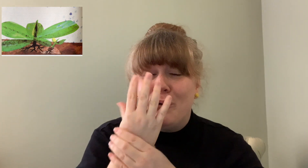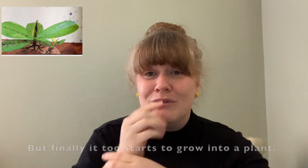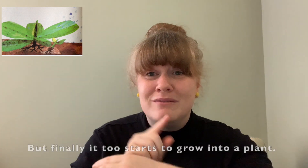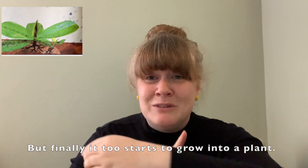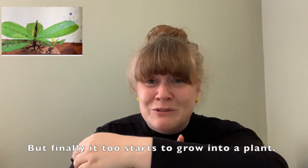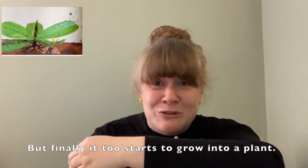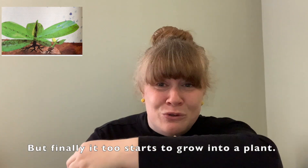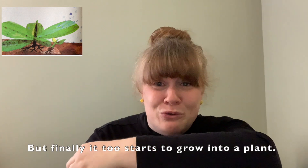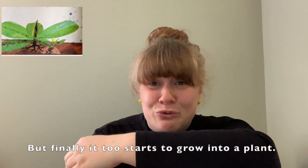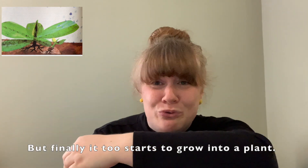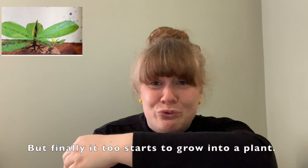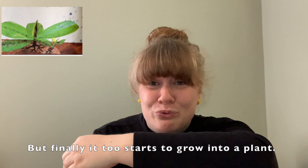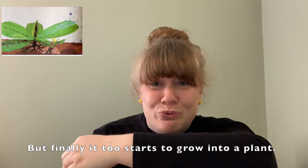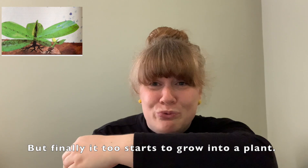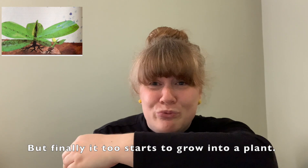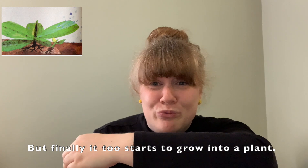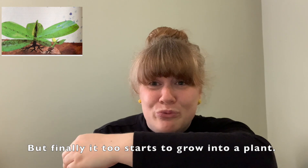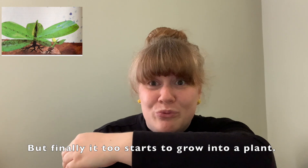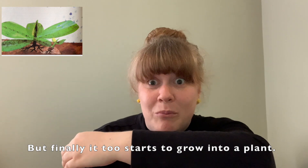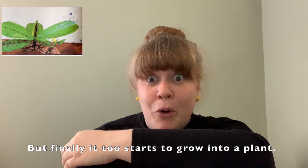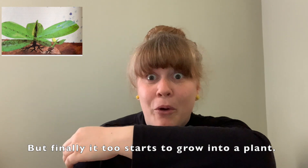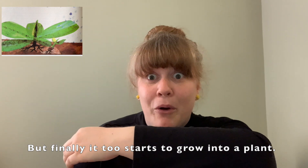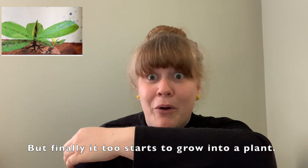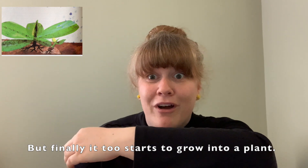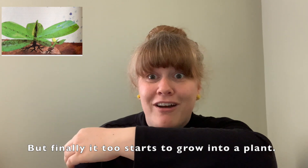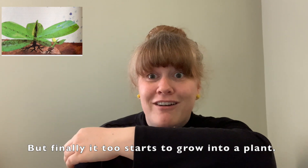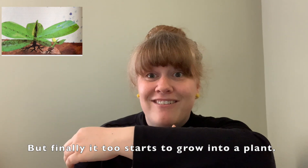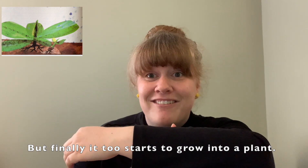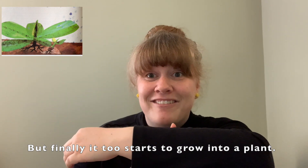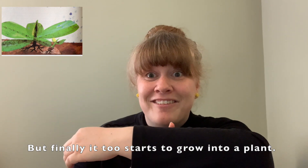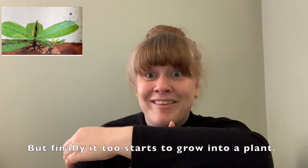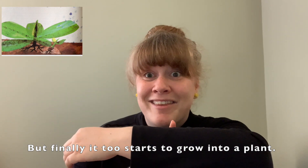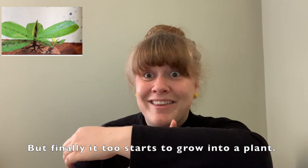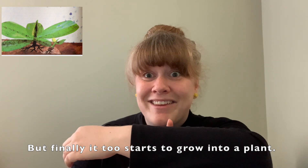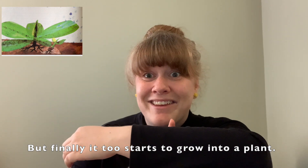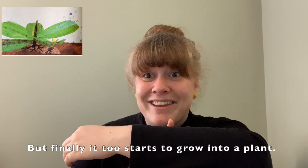But finally, it too starts to grow into a plant.